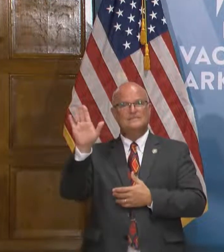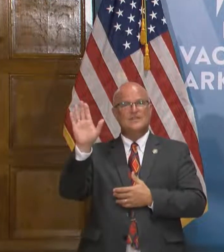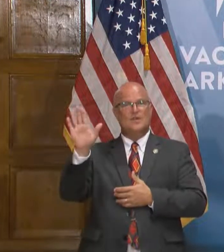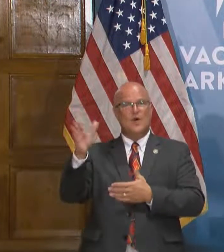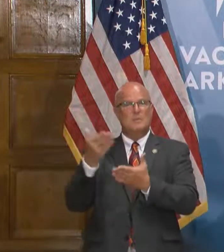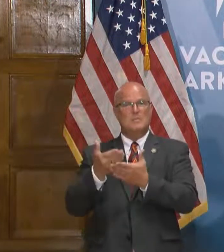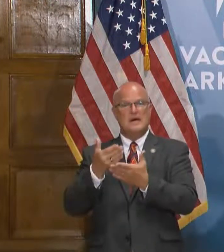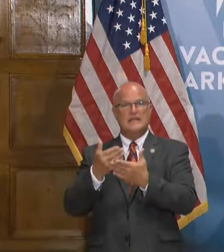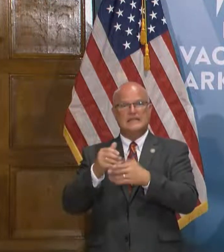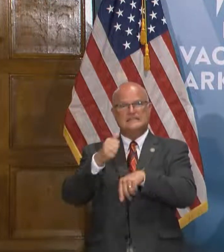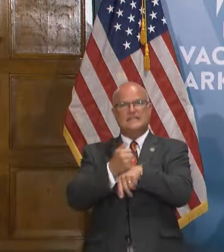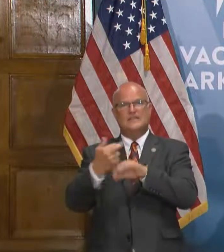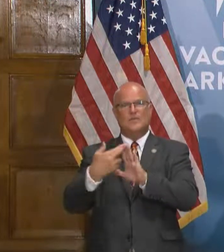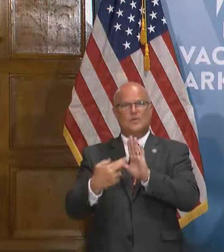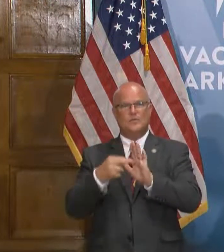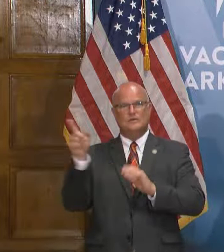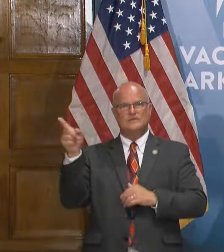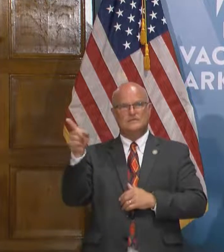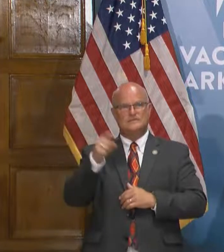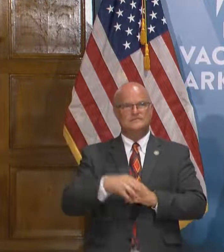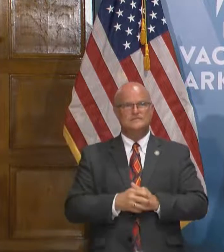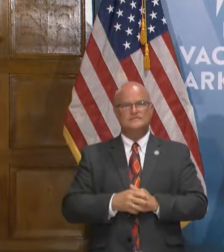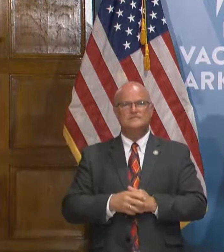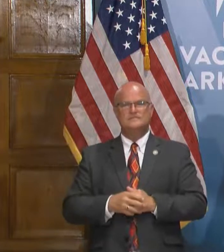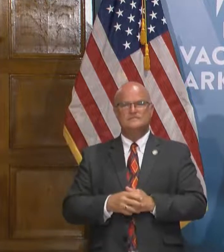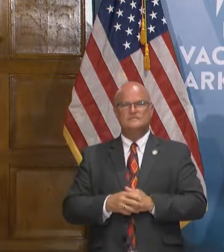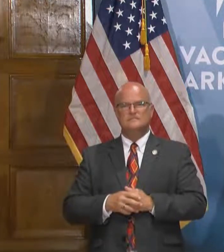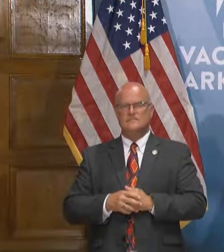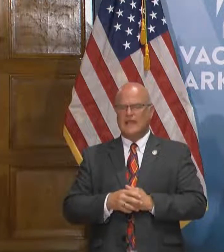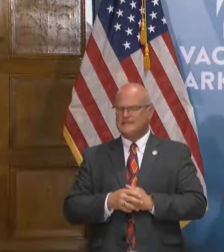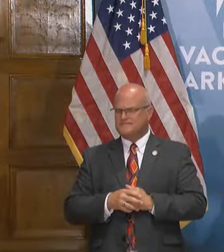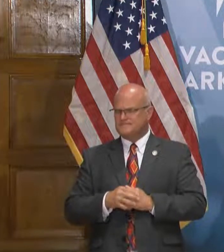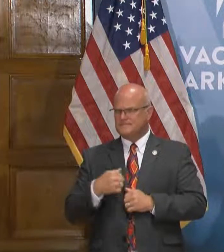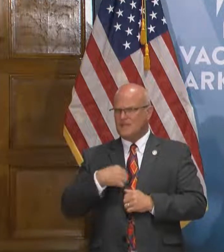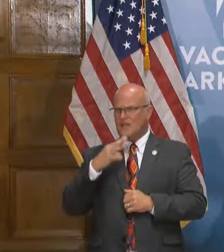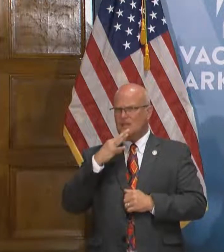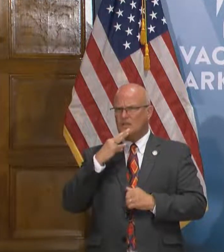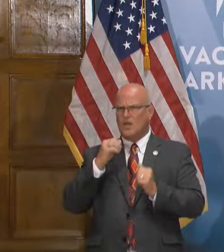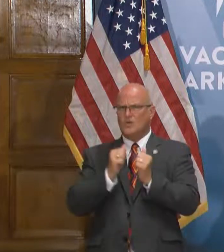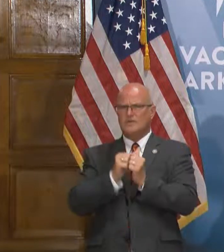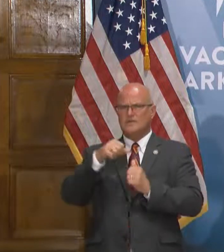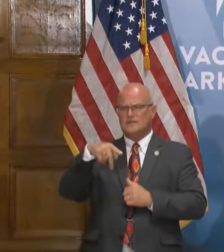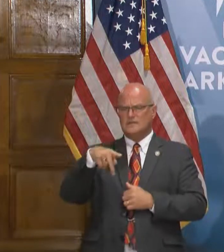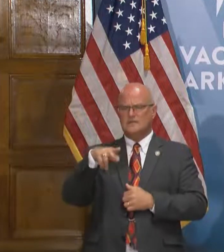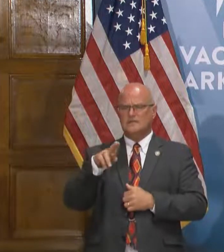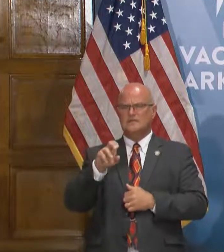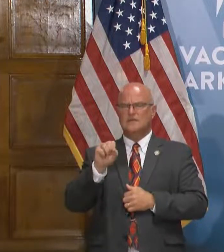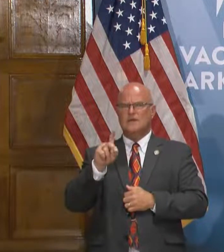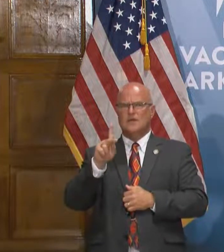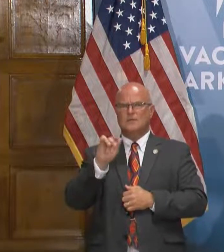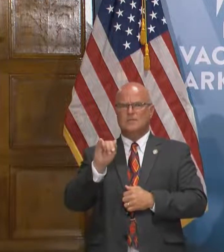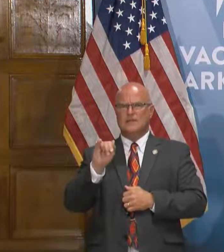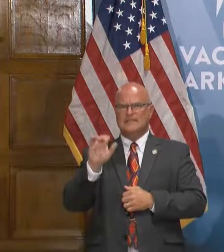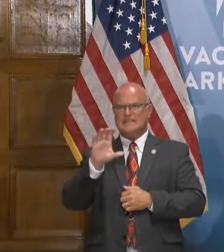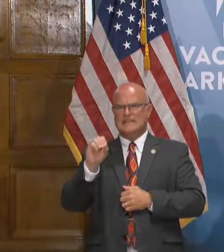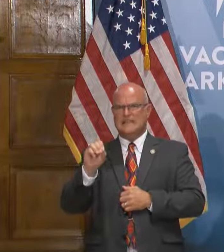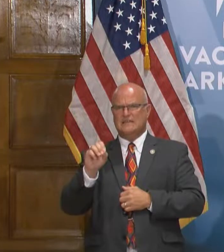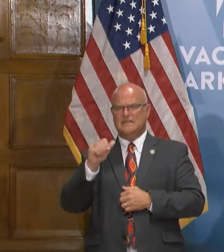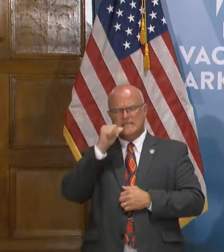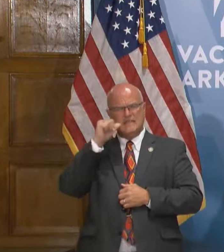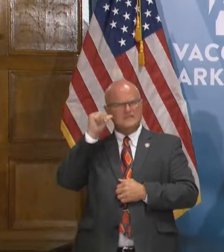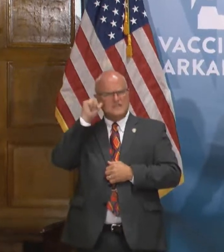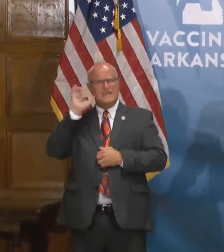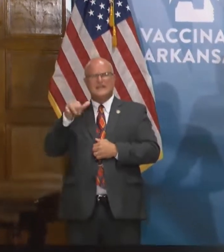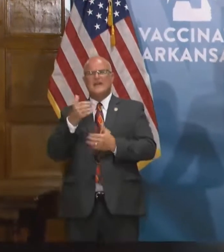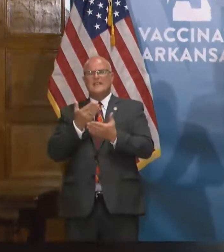channel of money and they set their own rules. And just to follow up, I spoke with Pulaski County yesterday. Their funds, it seems like,